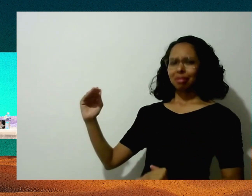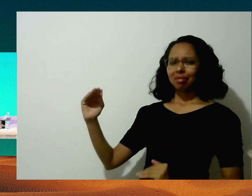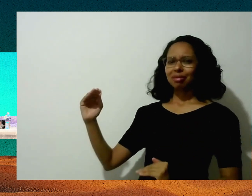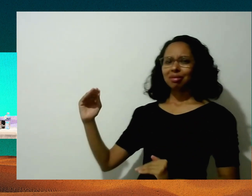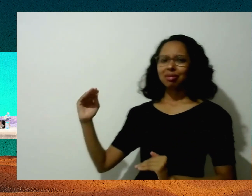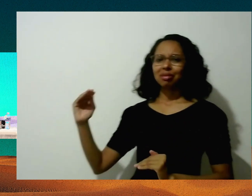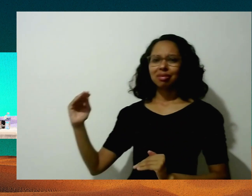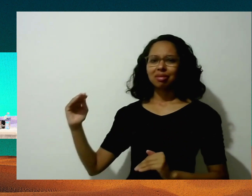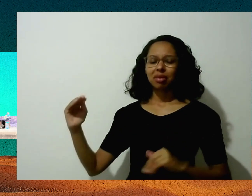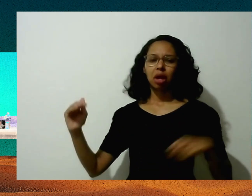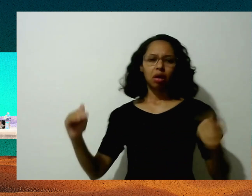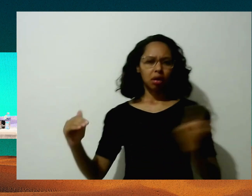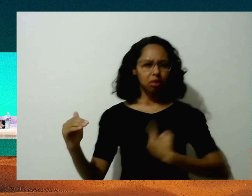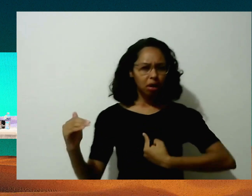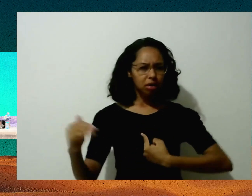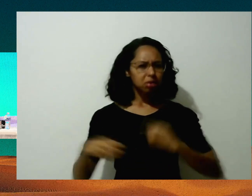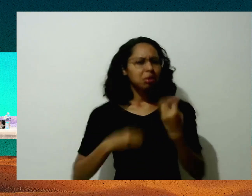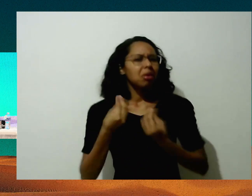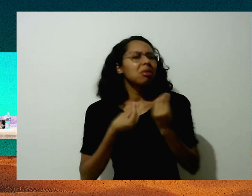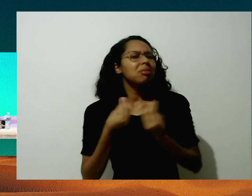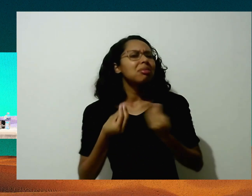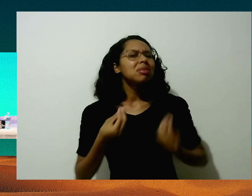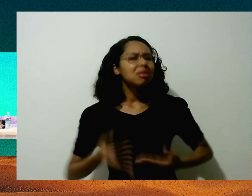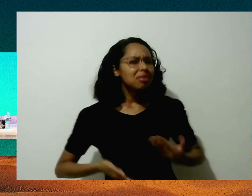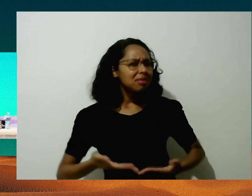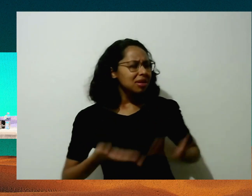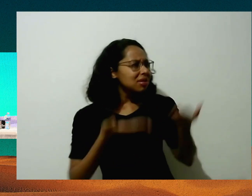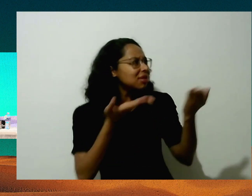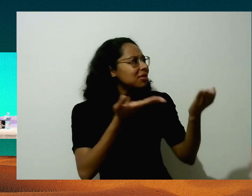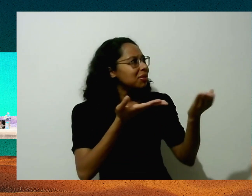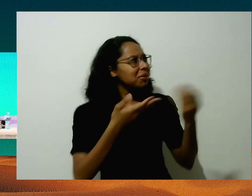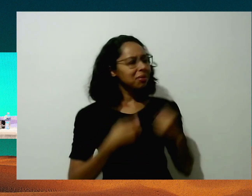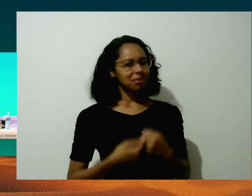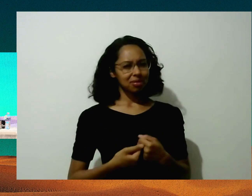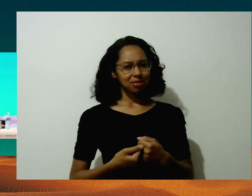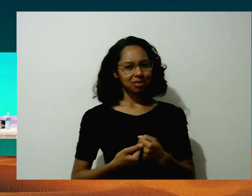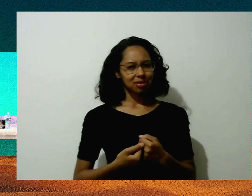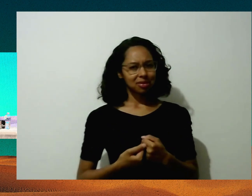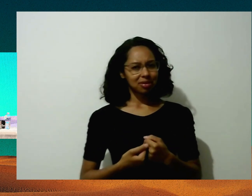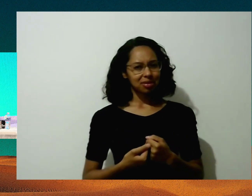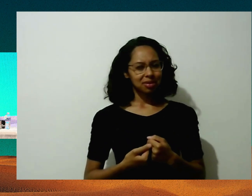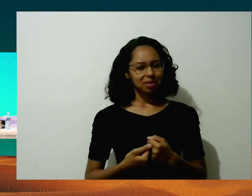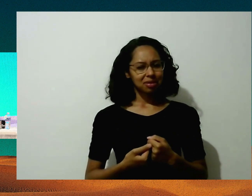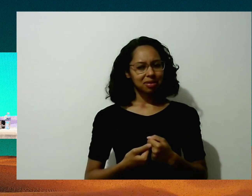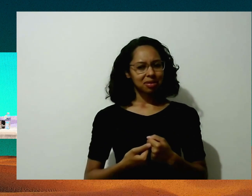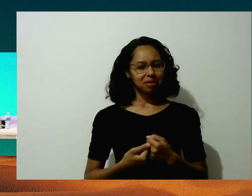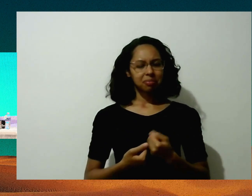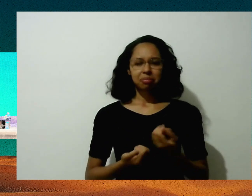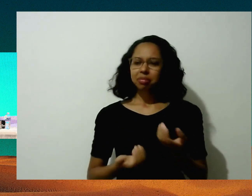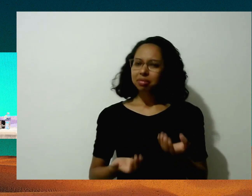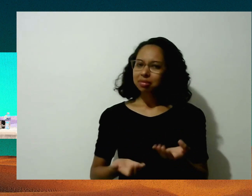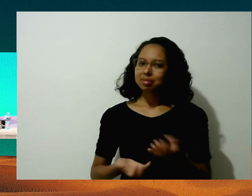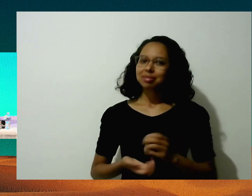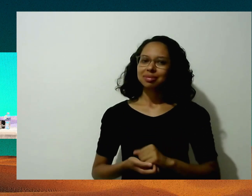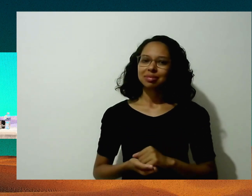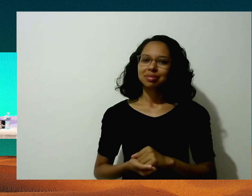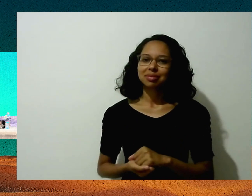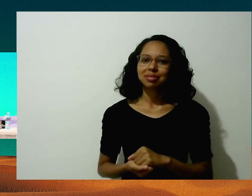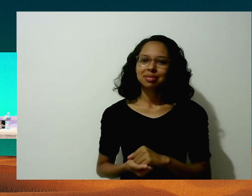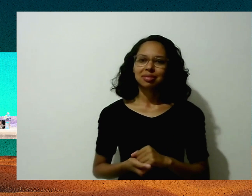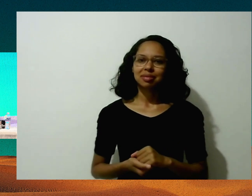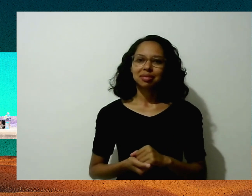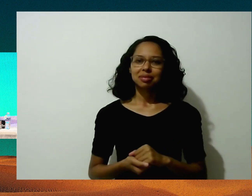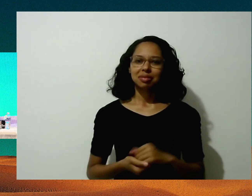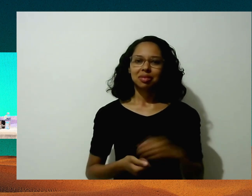certo conosco? If it didn't work well with Lucifer, would work well with us? Muito menor em capacidade. We're